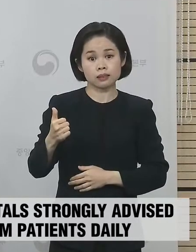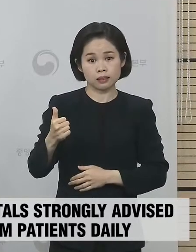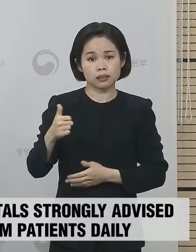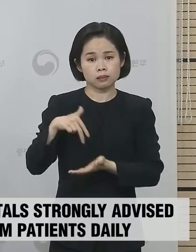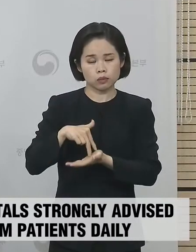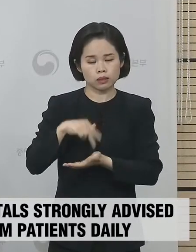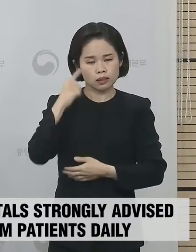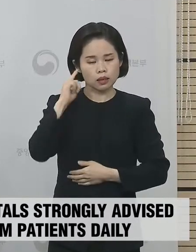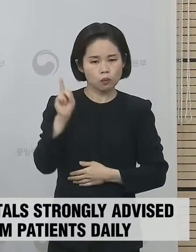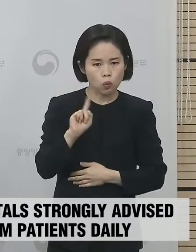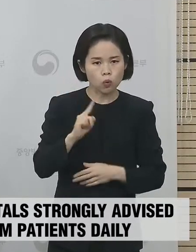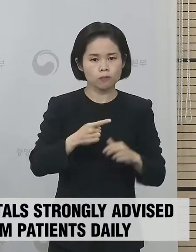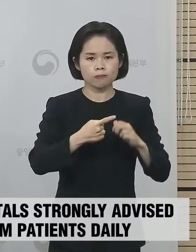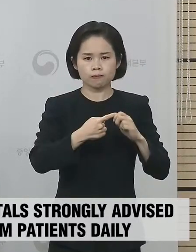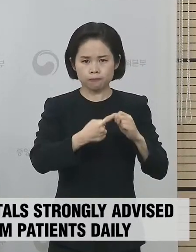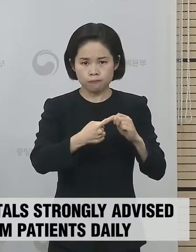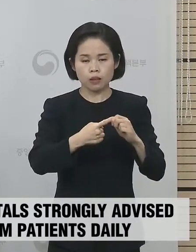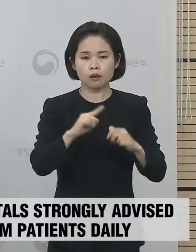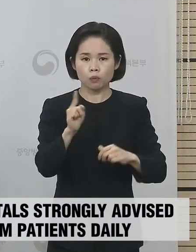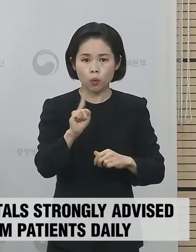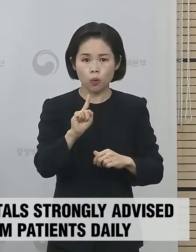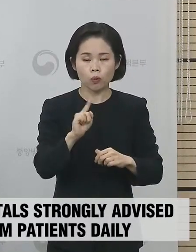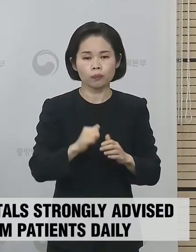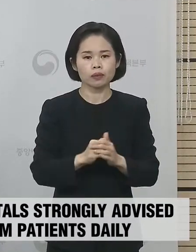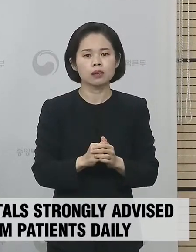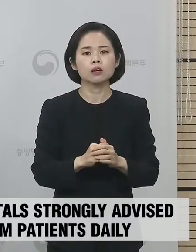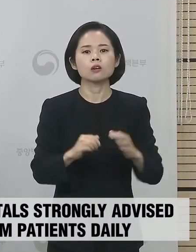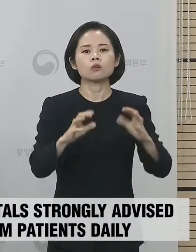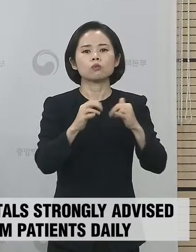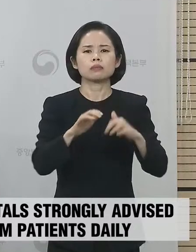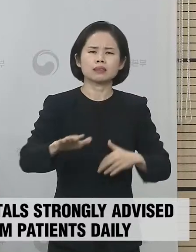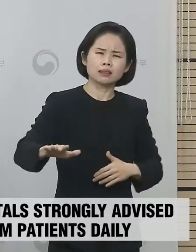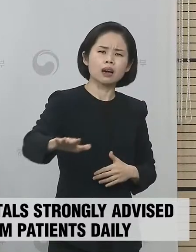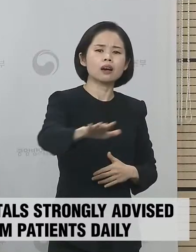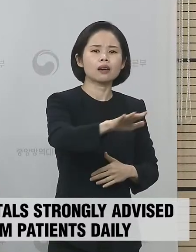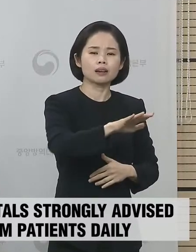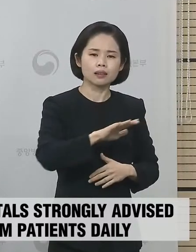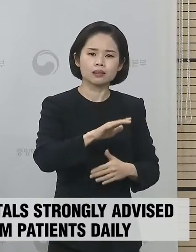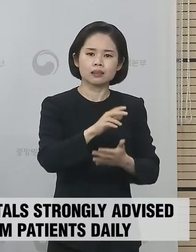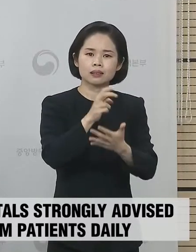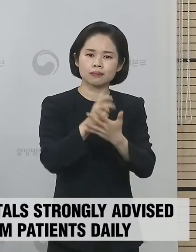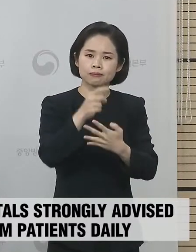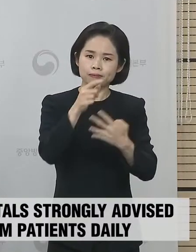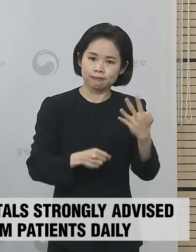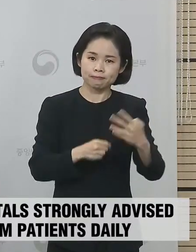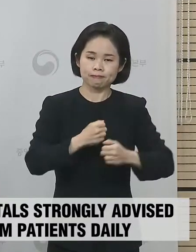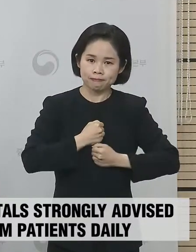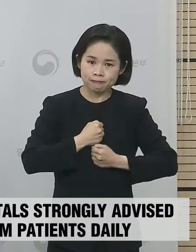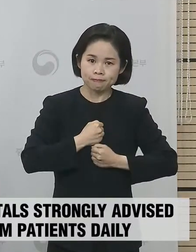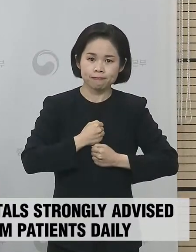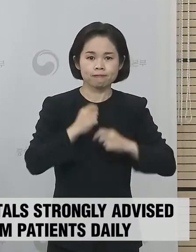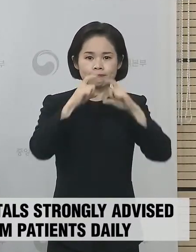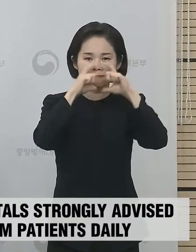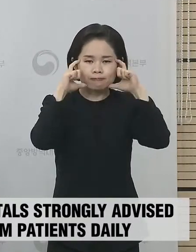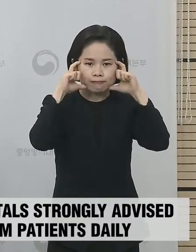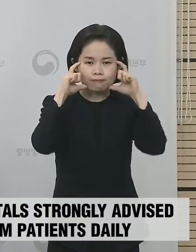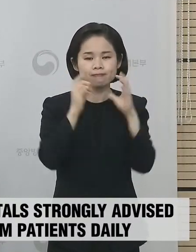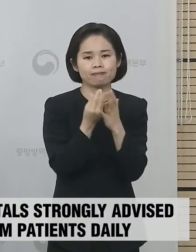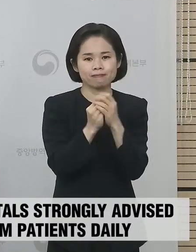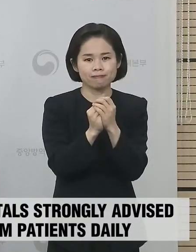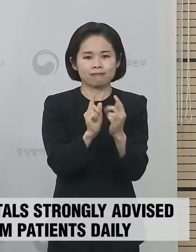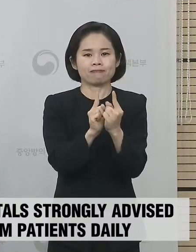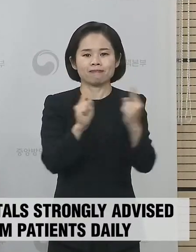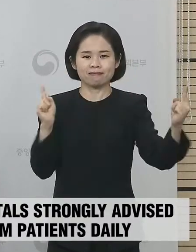that we do not repeat the mistakes that they are seeing. And first of all, it is very important that the public,